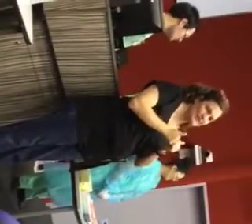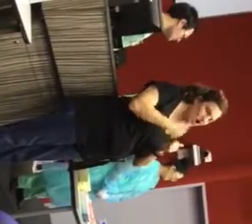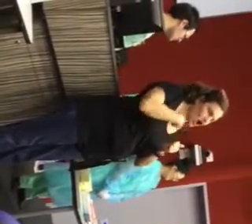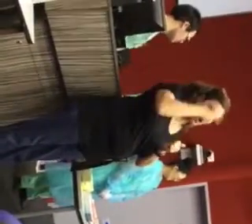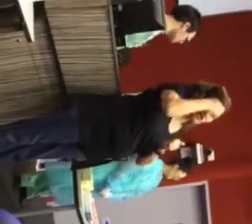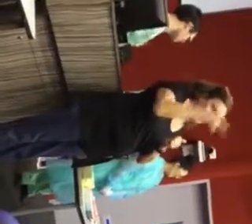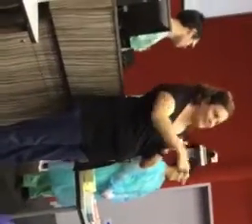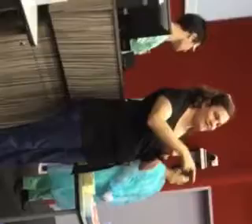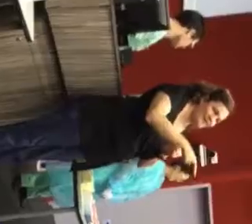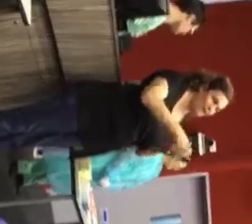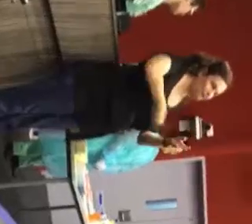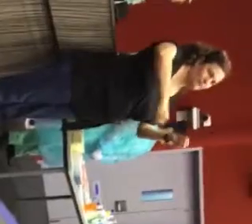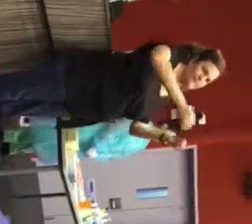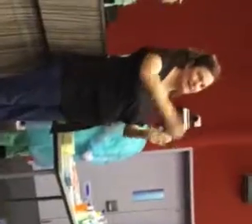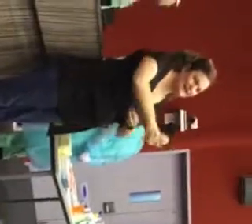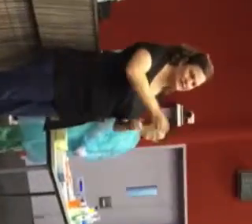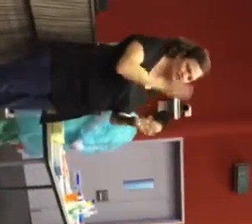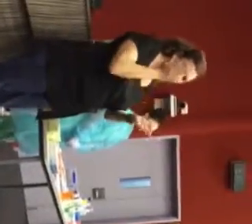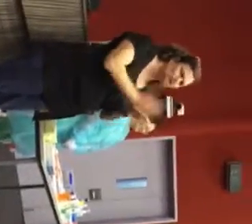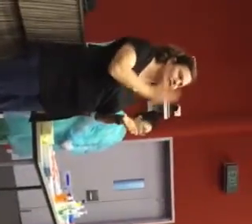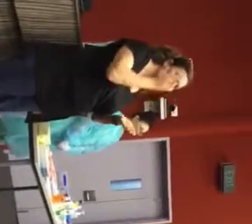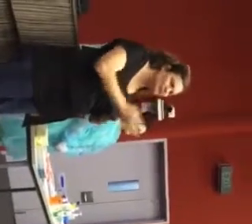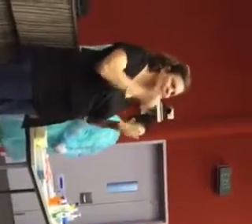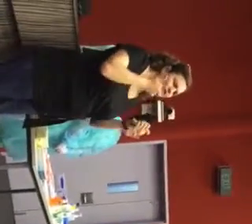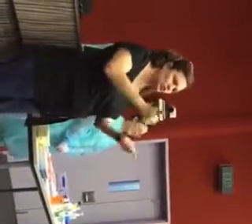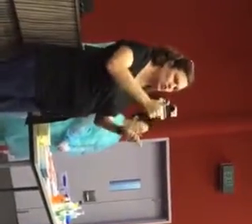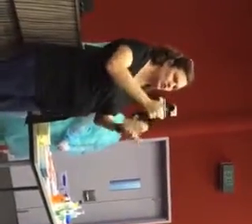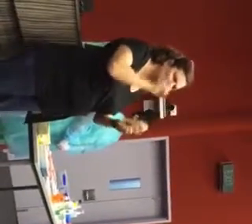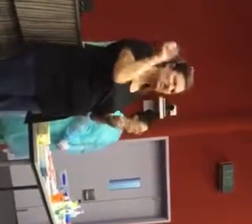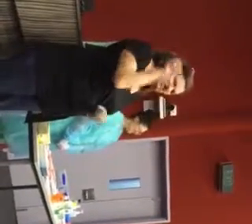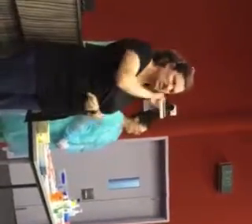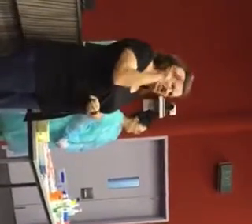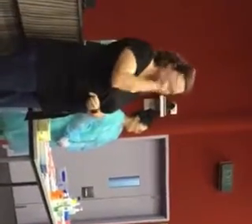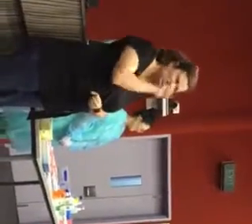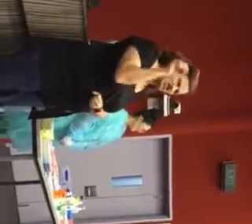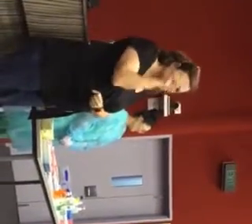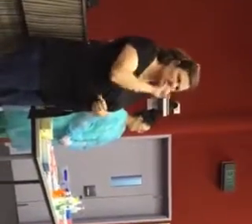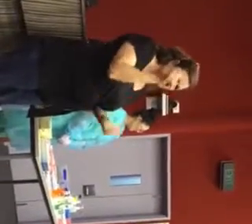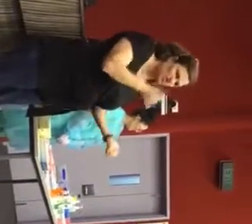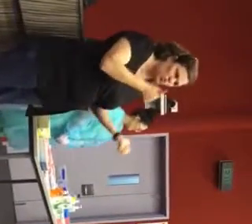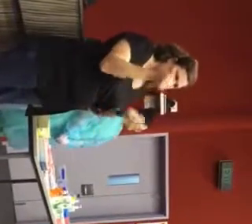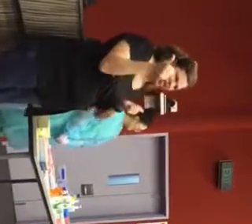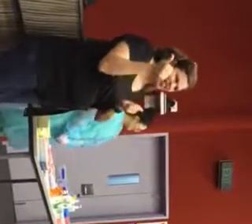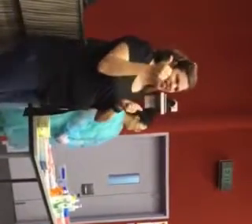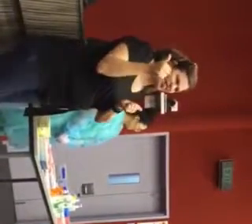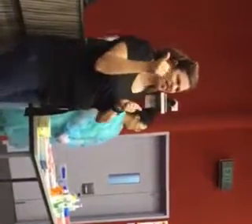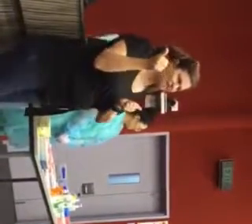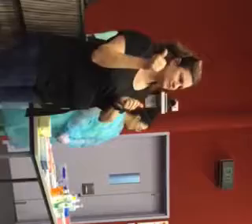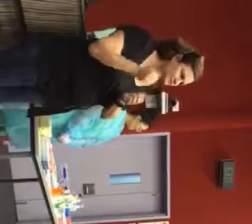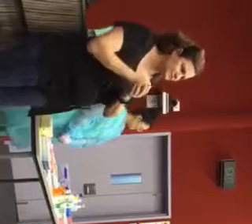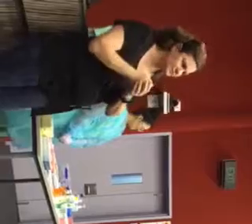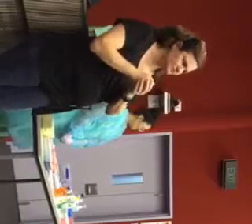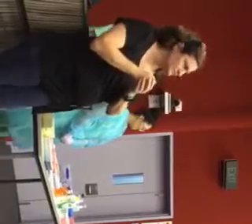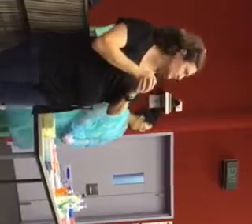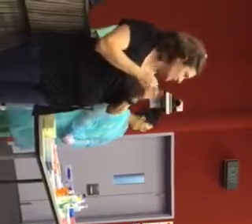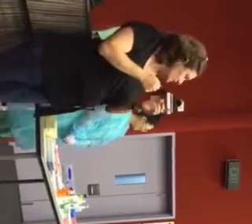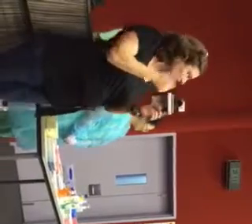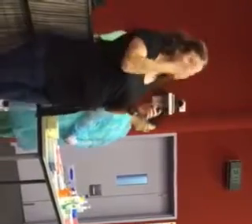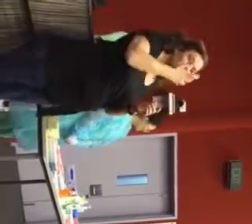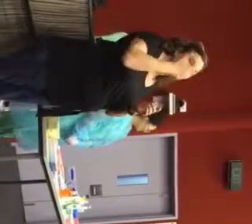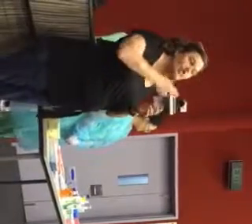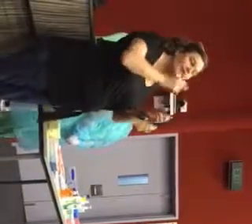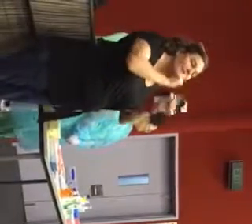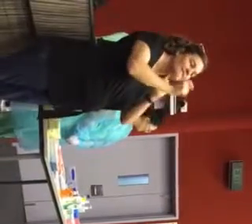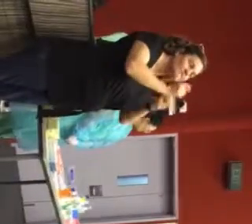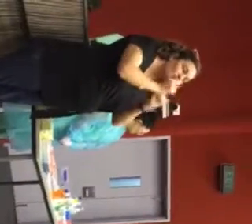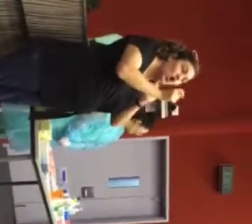replace good physical removal of that sticky deposit that builds up on your teeth. Getting back to the floss very quickly, is